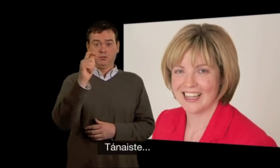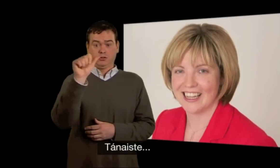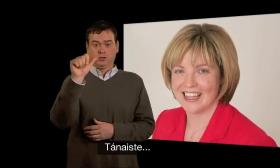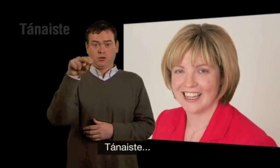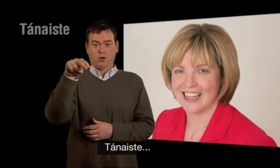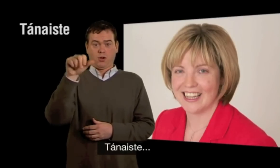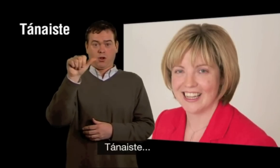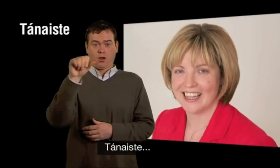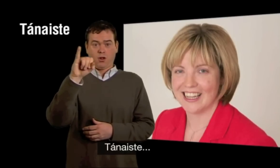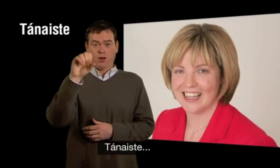Tánaiste